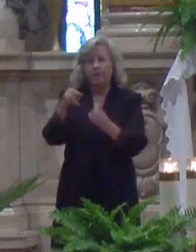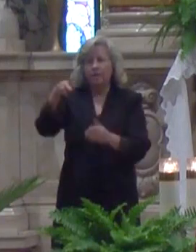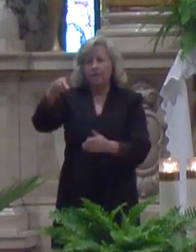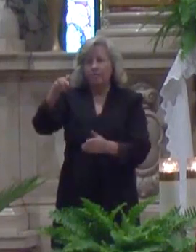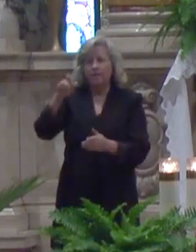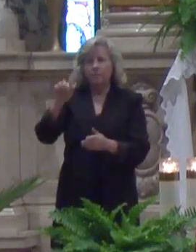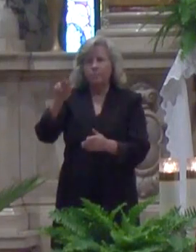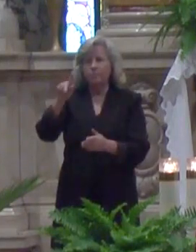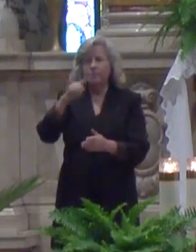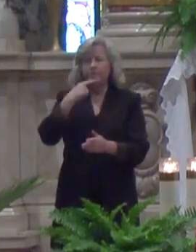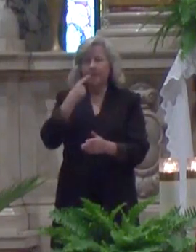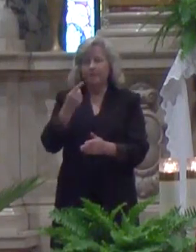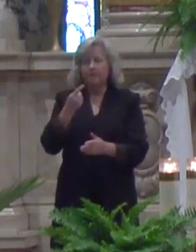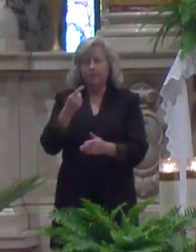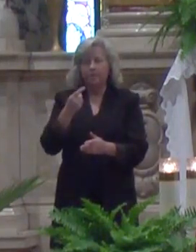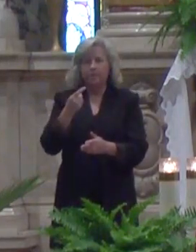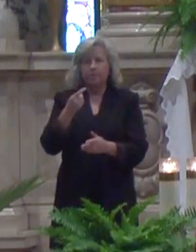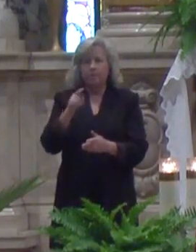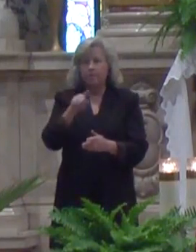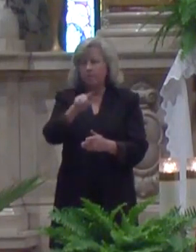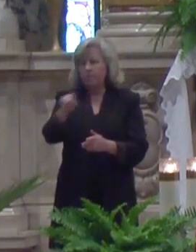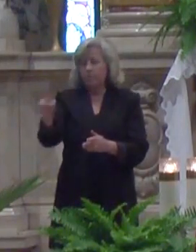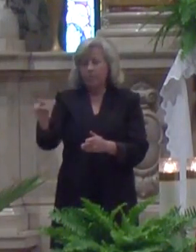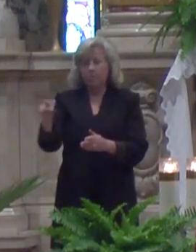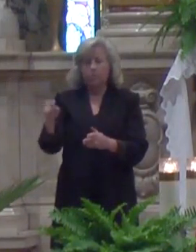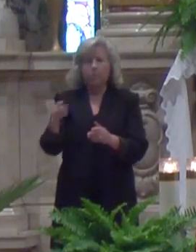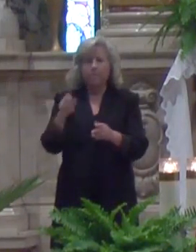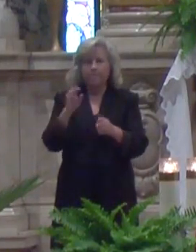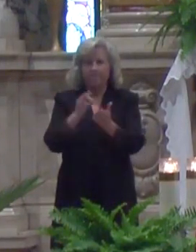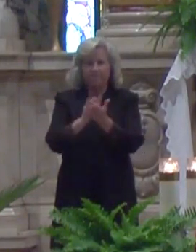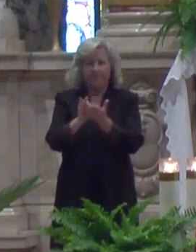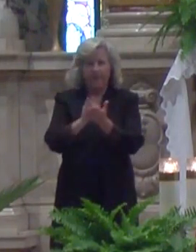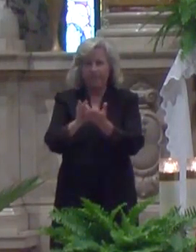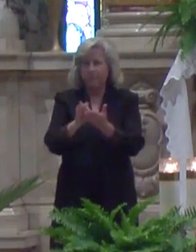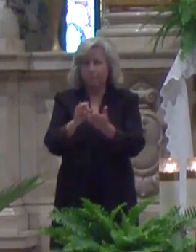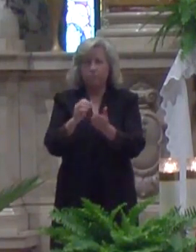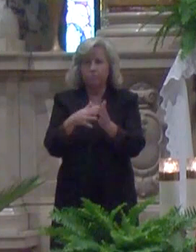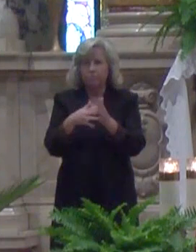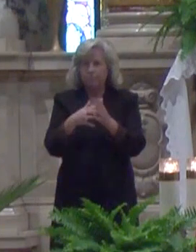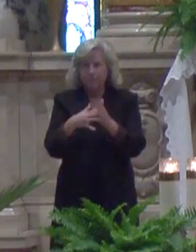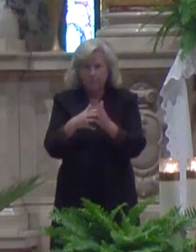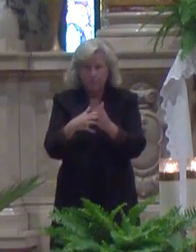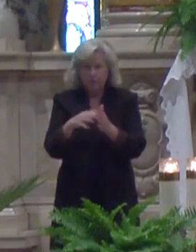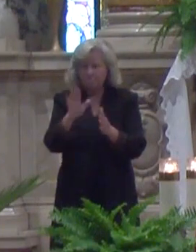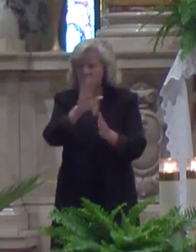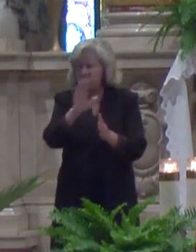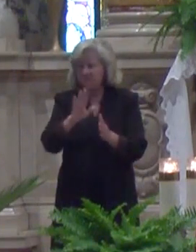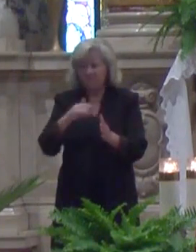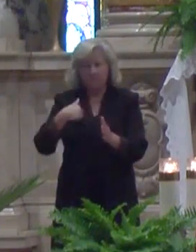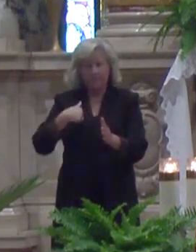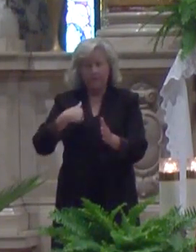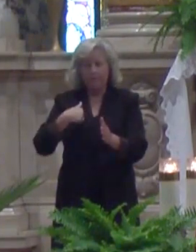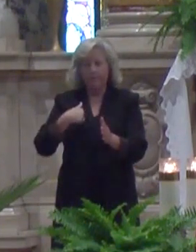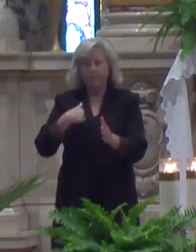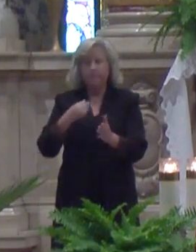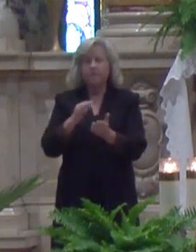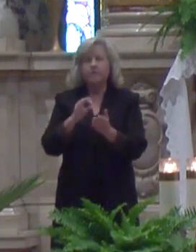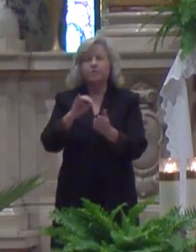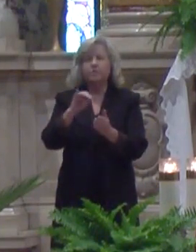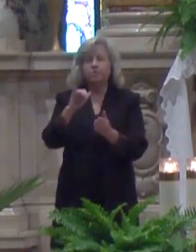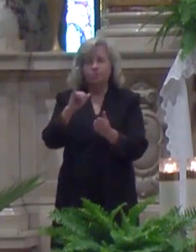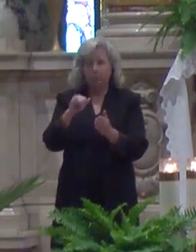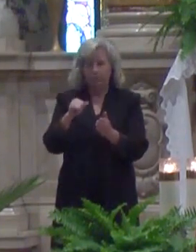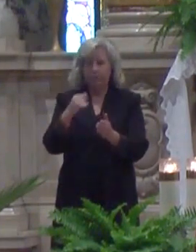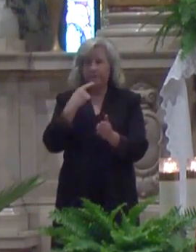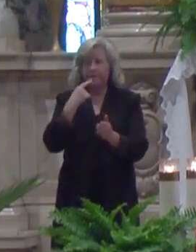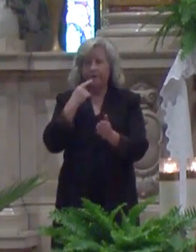him in reply, Though all may have their faith in you shaken, mine will never be. Jesus said to him, Amen, I say